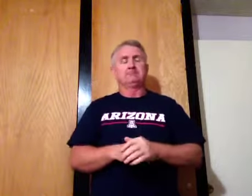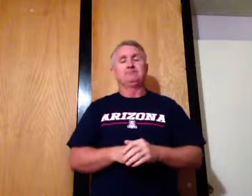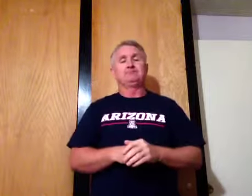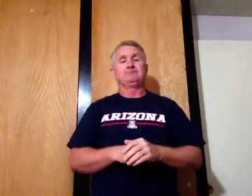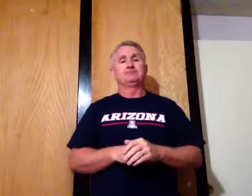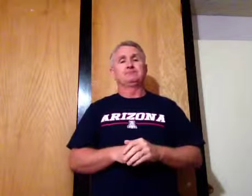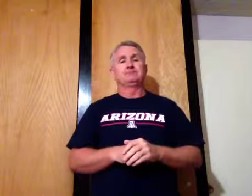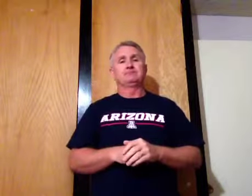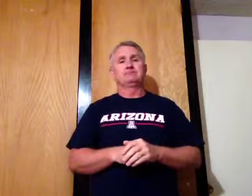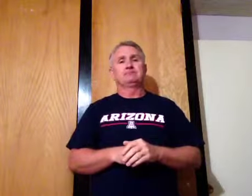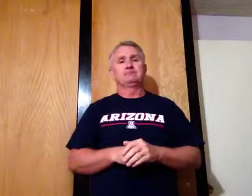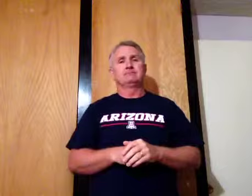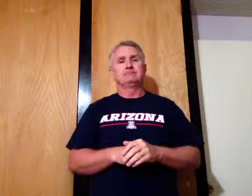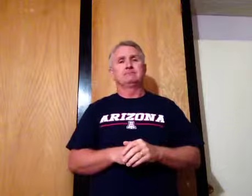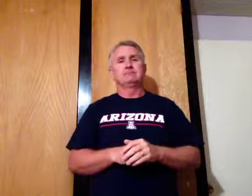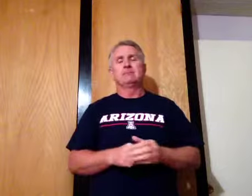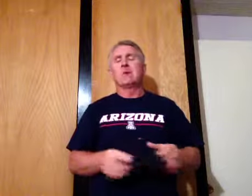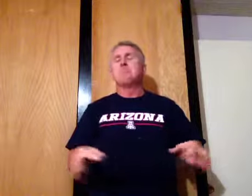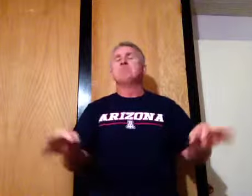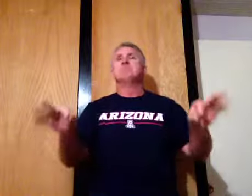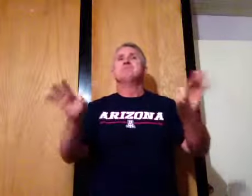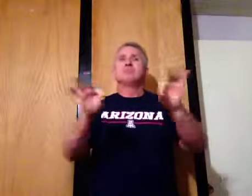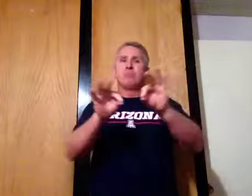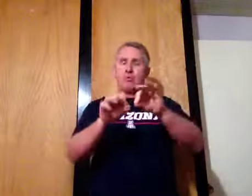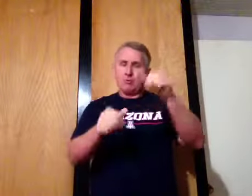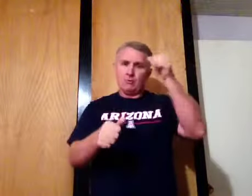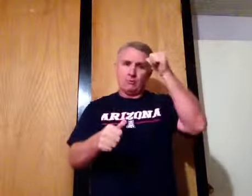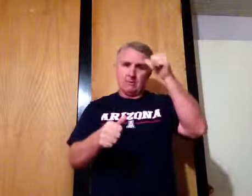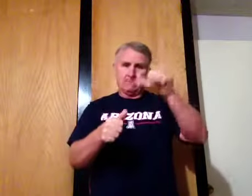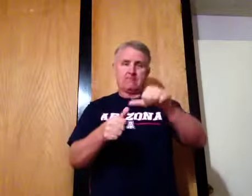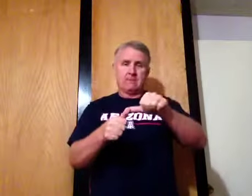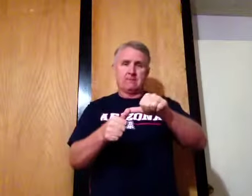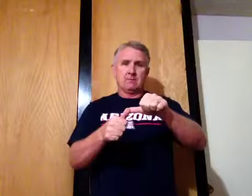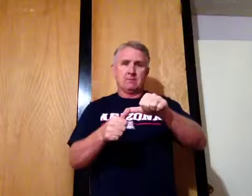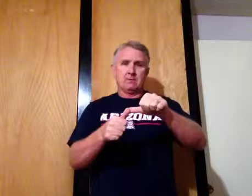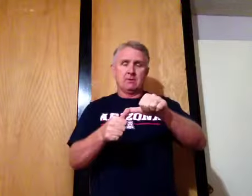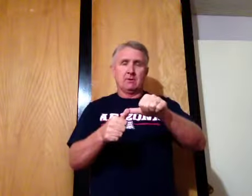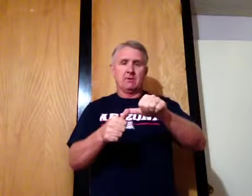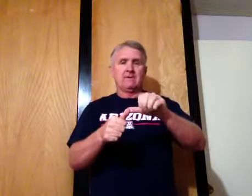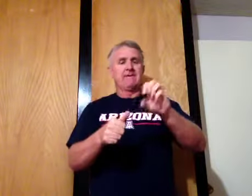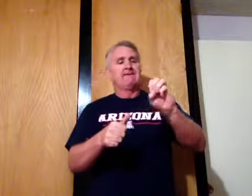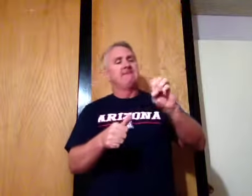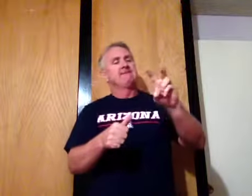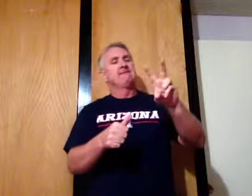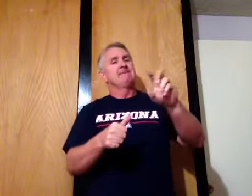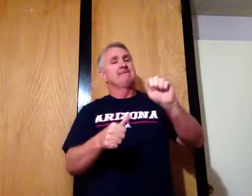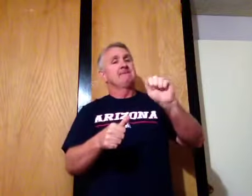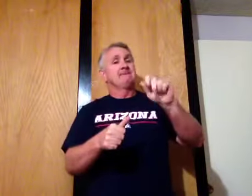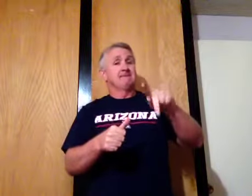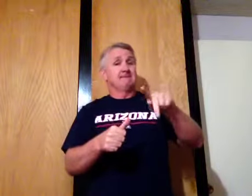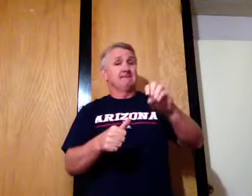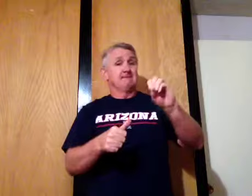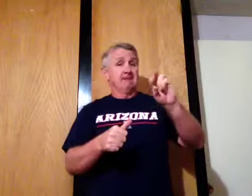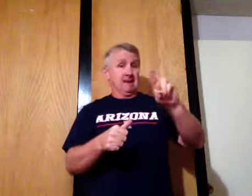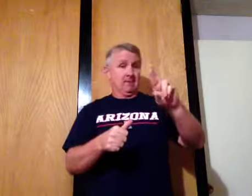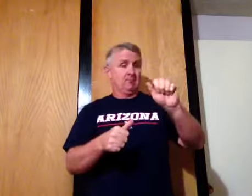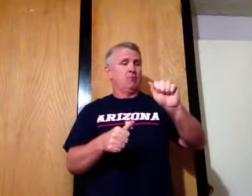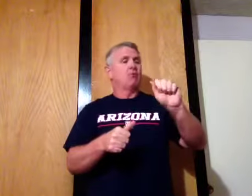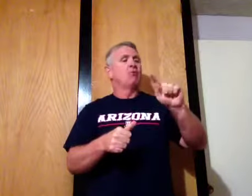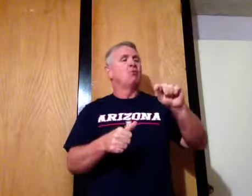the most important thing you need to know about evaporation is it's a cooling process. And we're going to do a little mini lab over